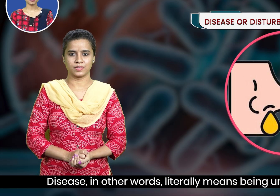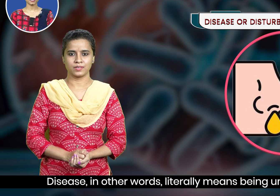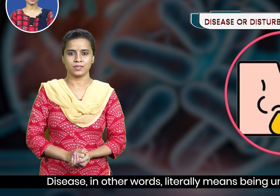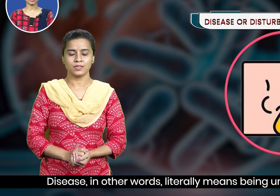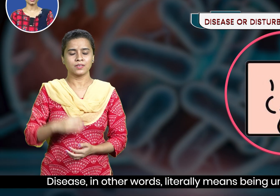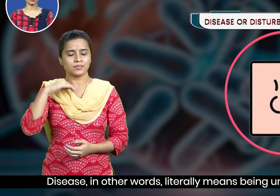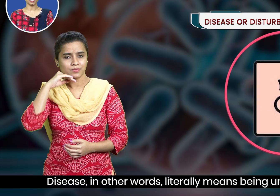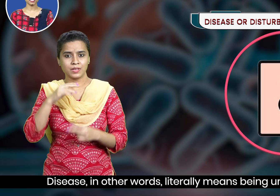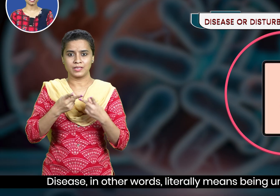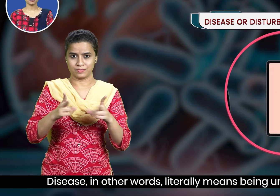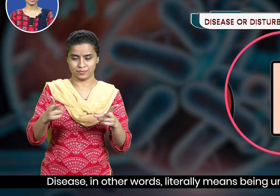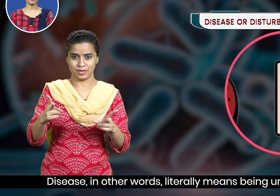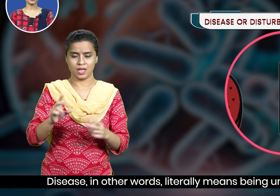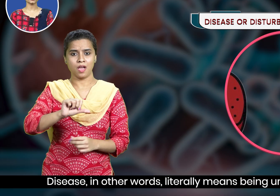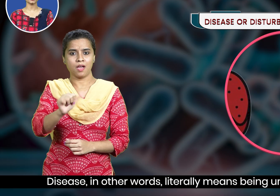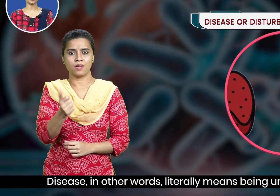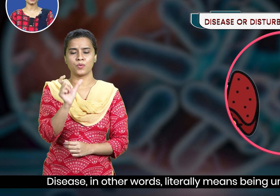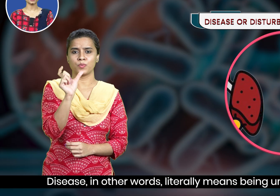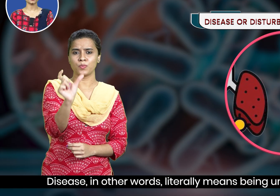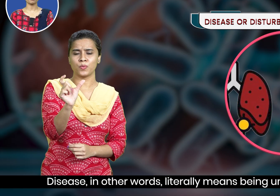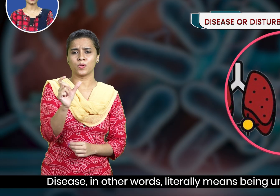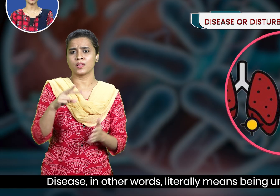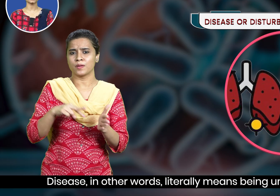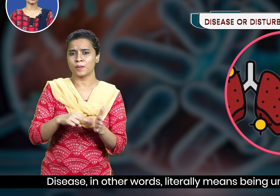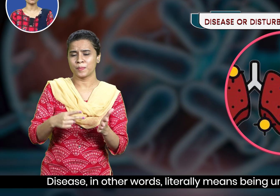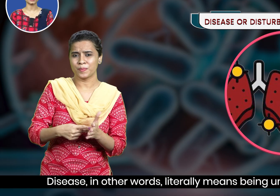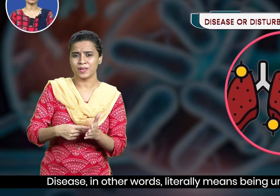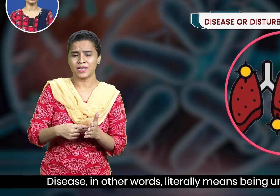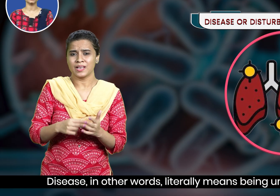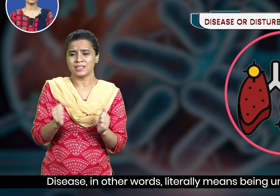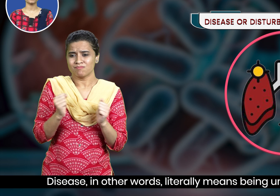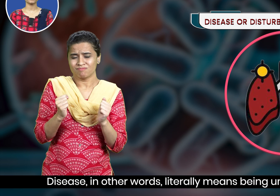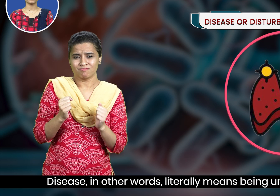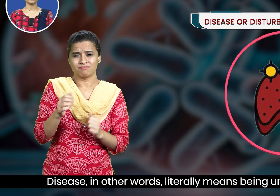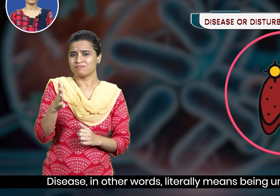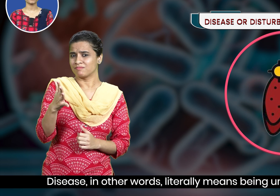Disease, in other words, literally means being uncomfortable.